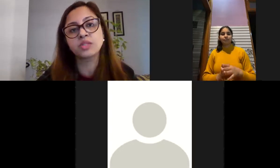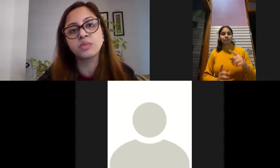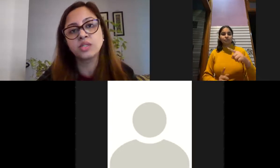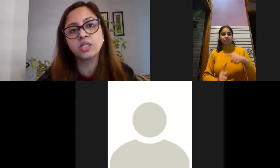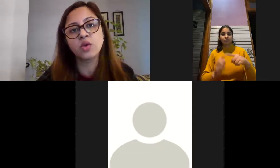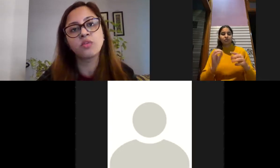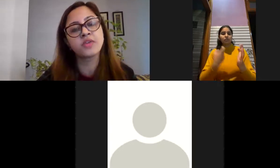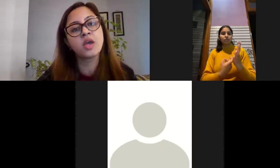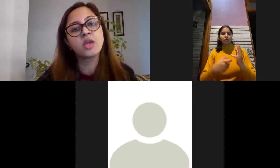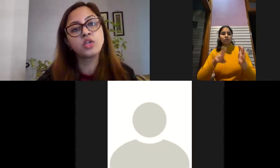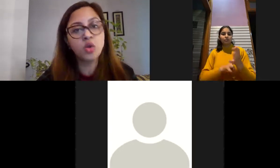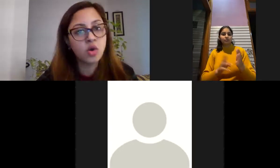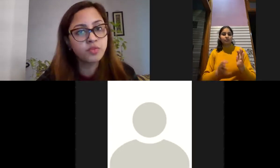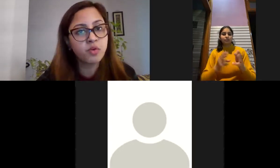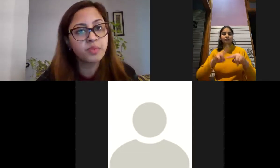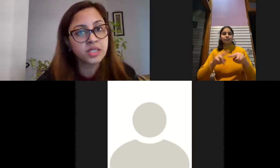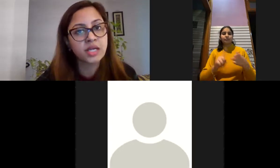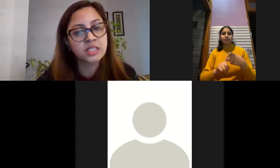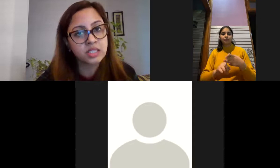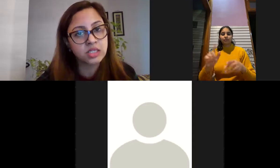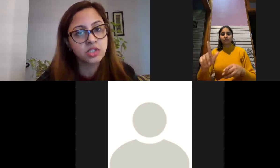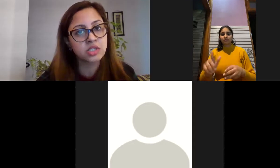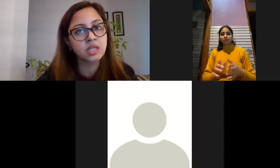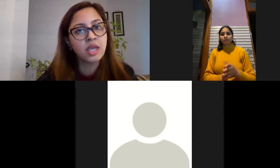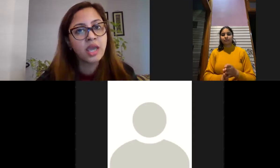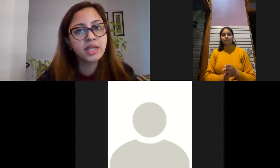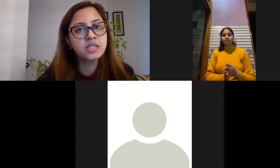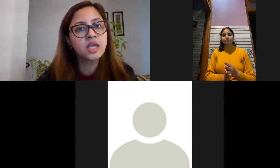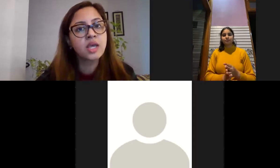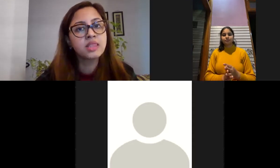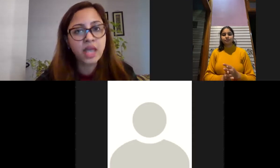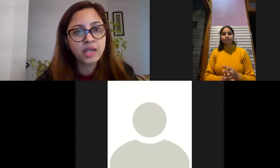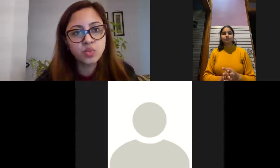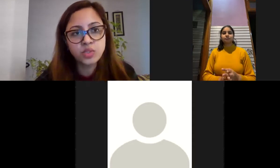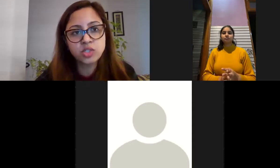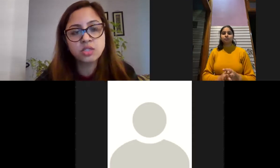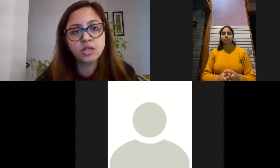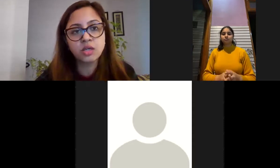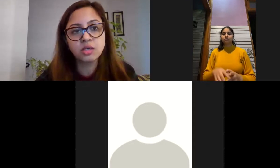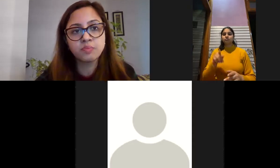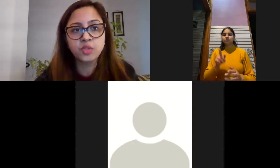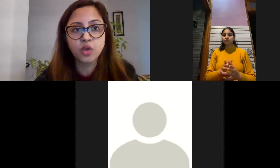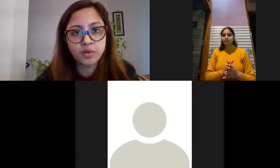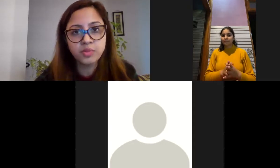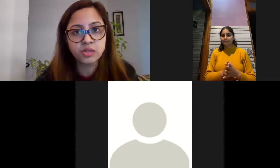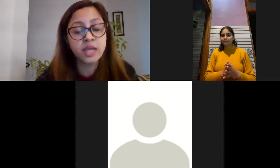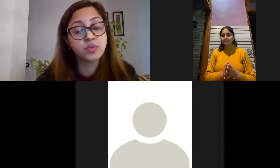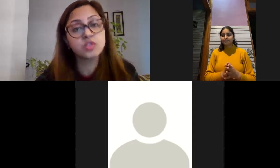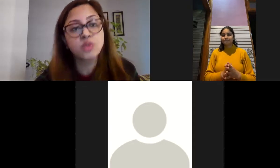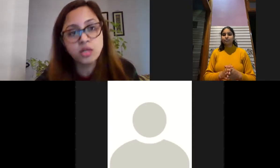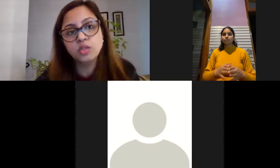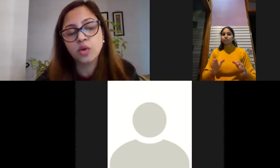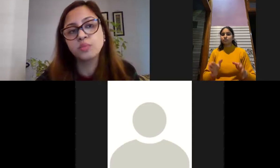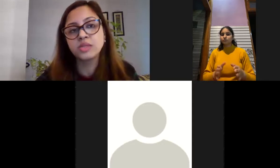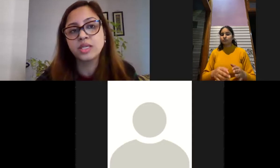the possibility of cure for Bertha's condition. Hence, that which is curable, that